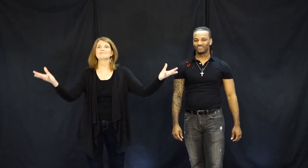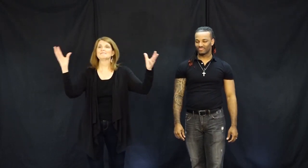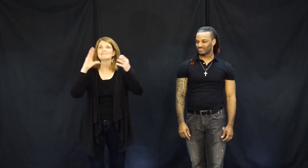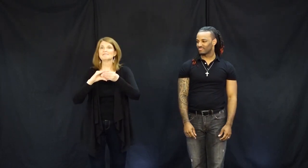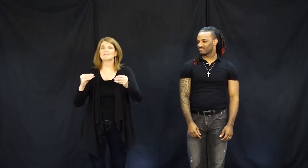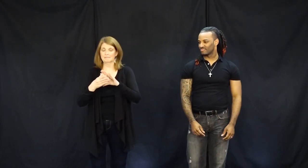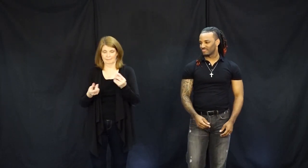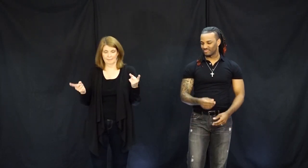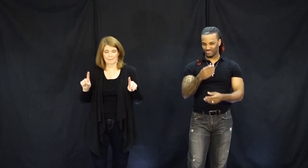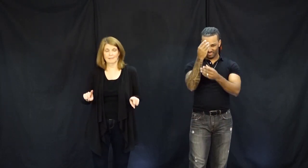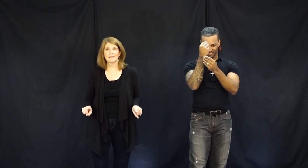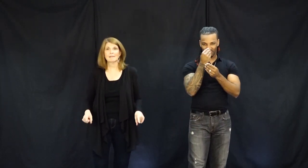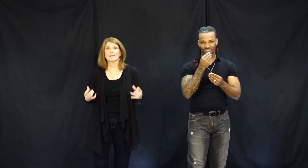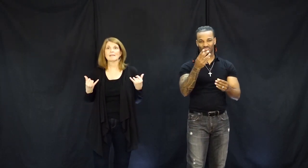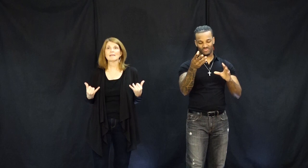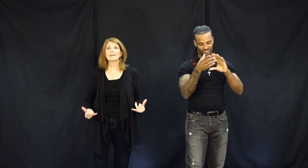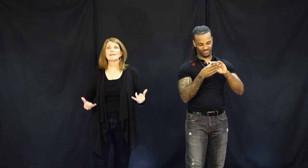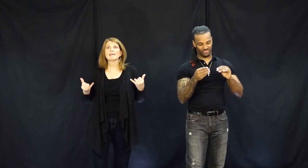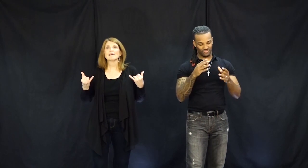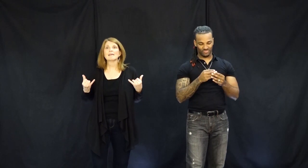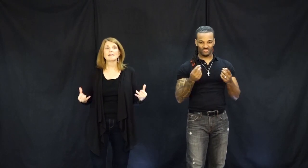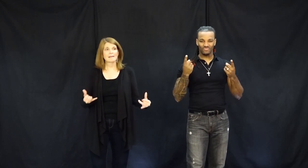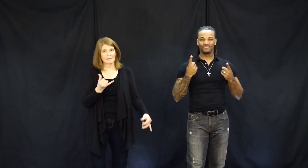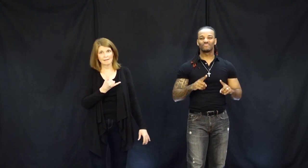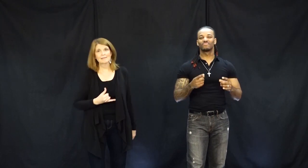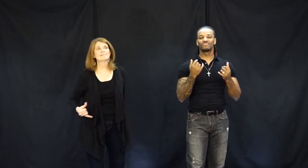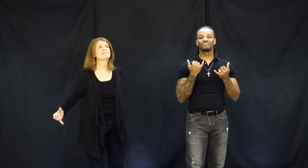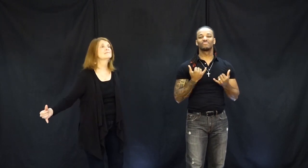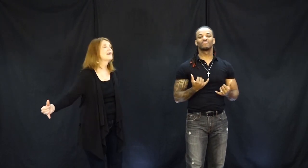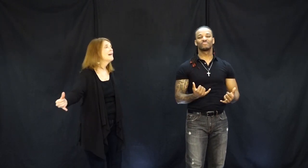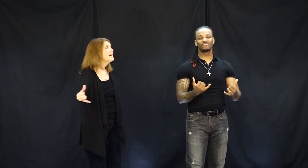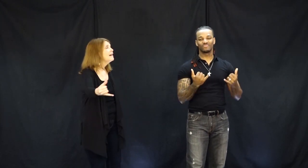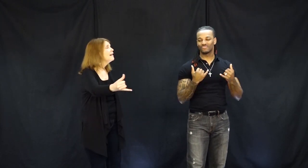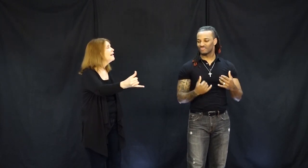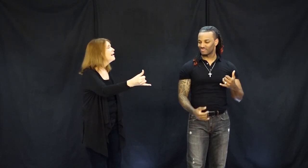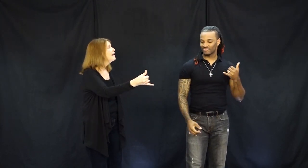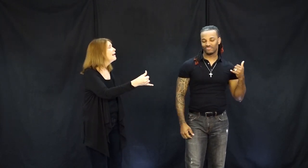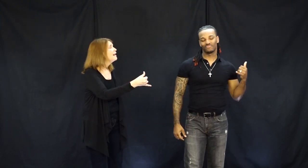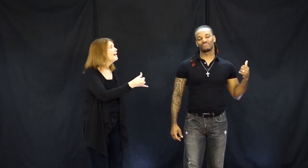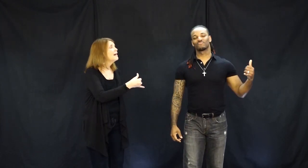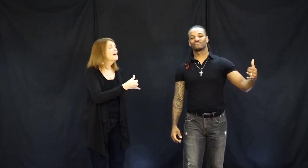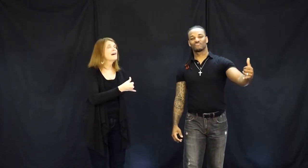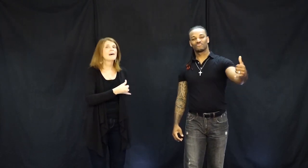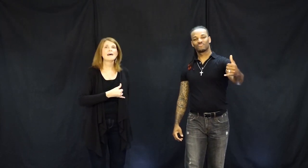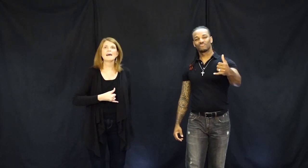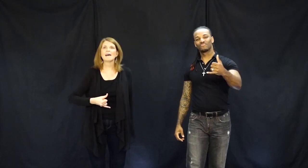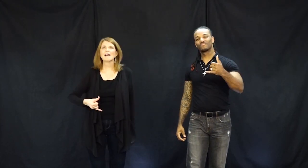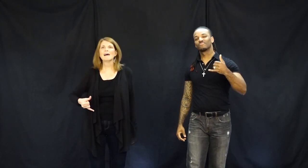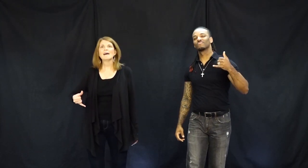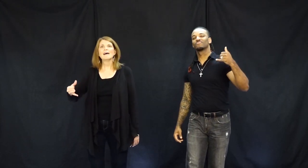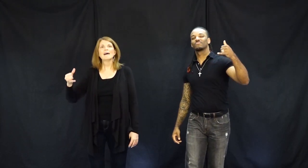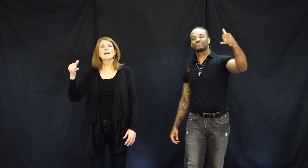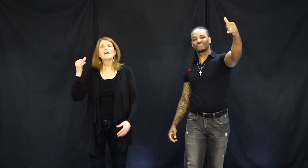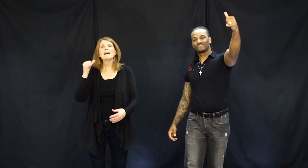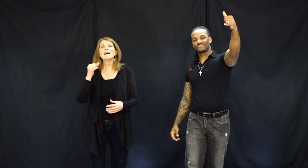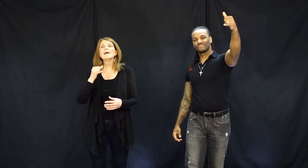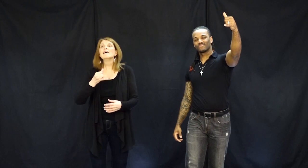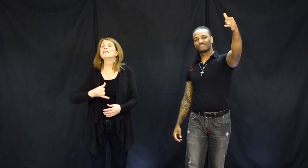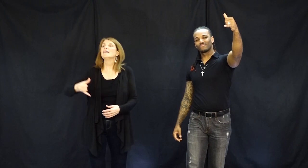of tonight. let's have another round tonight. They'll tell the story of tonight. Raise a glass